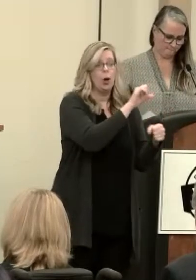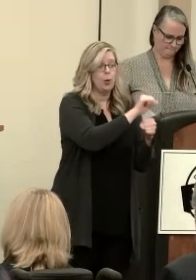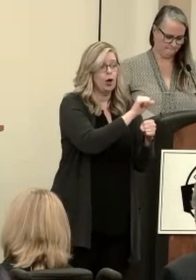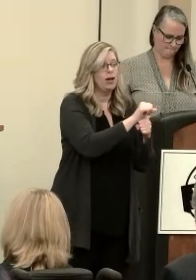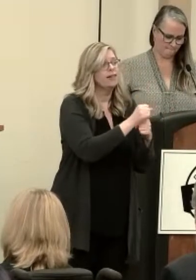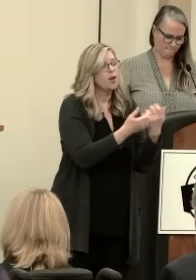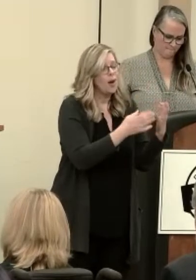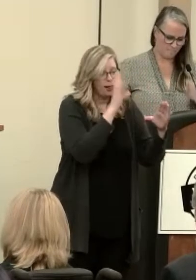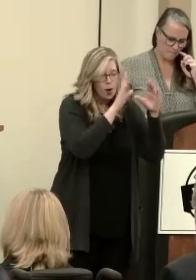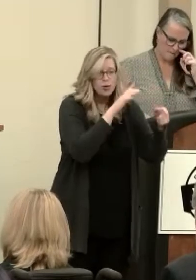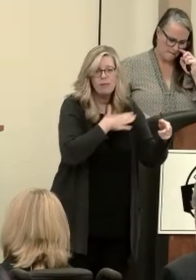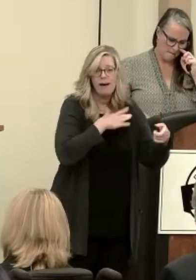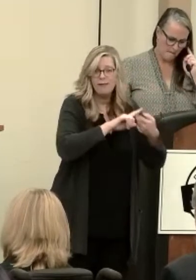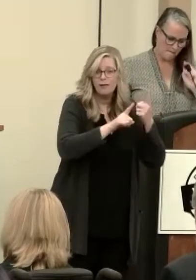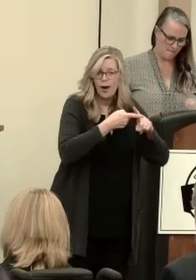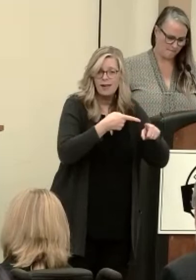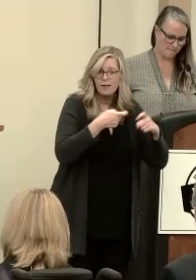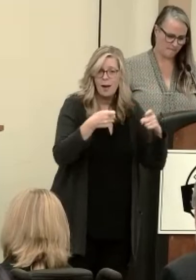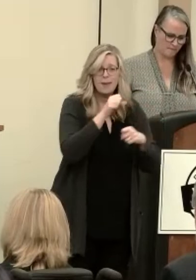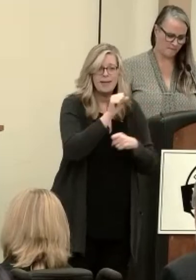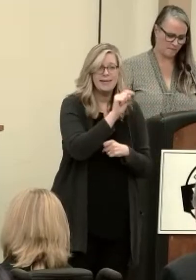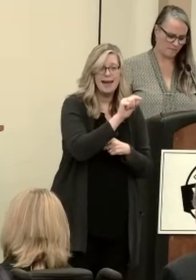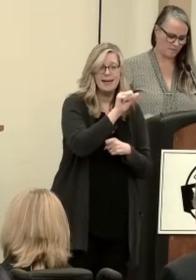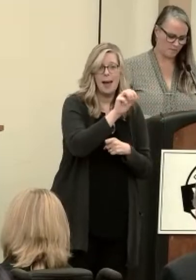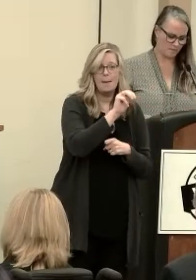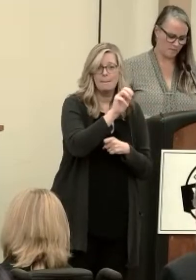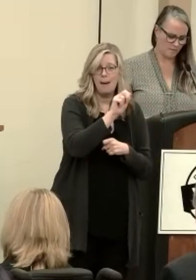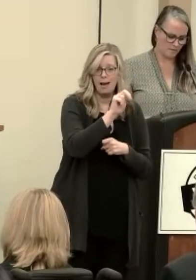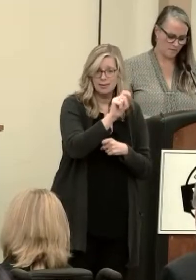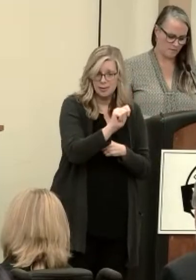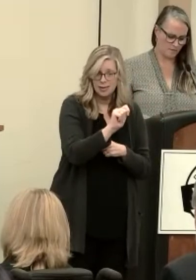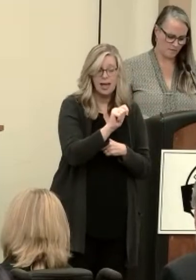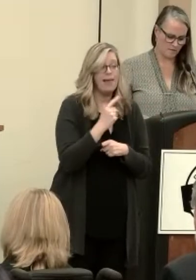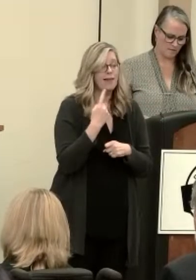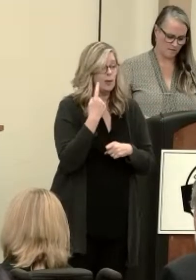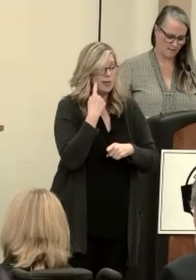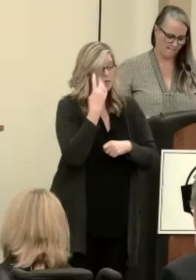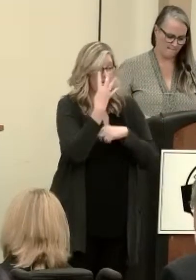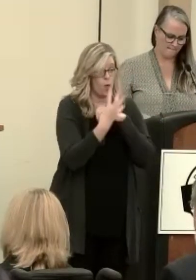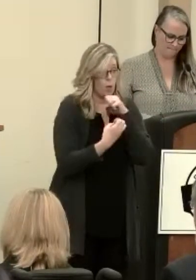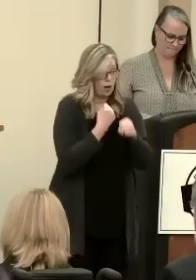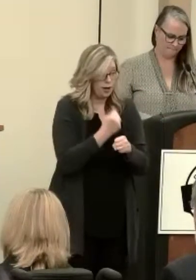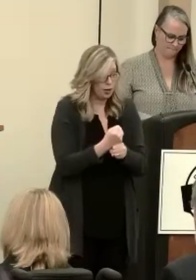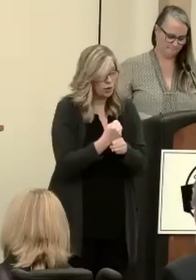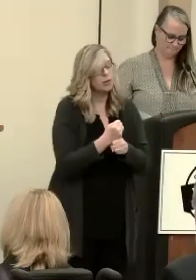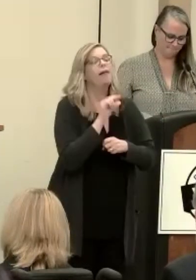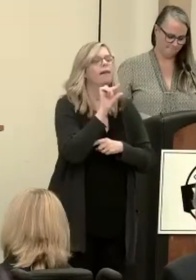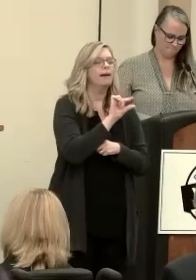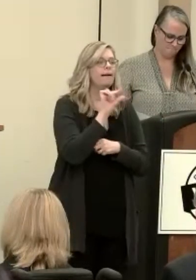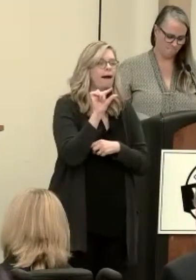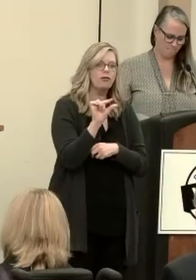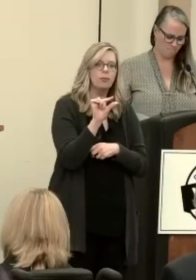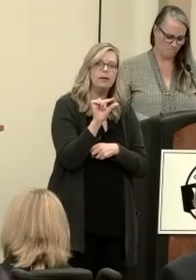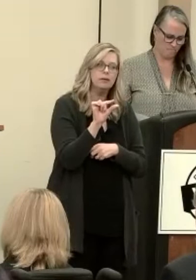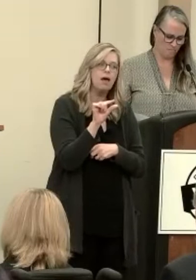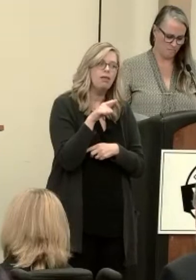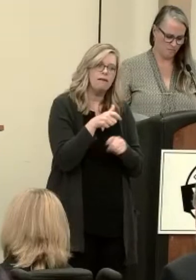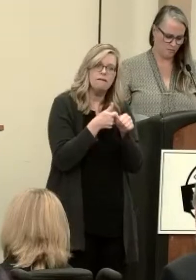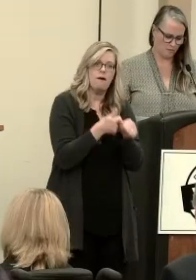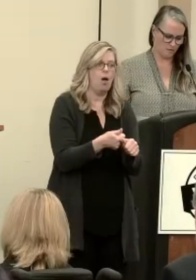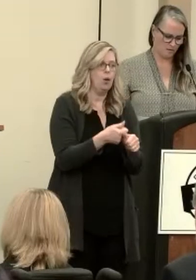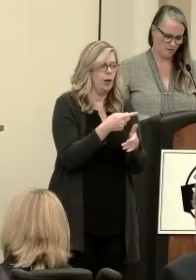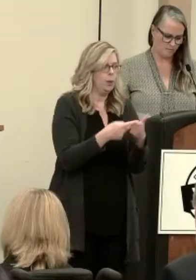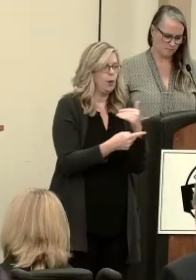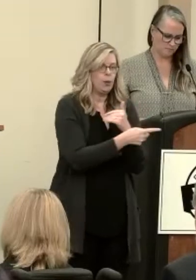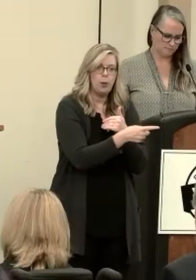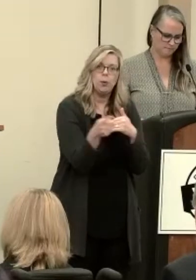Saint Amant. In the last 4 years, our government has acted on the things that you had expressed desire to